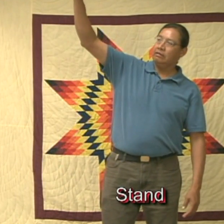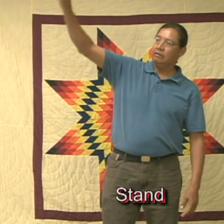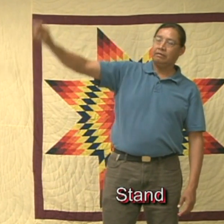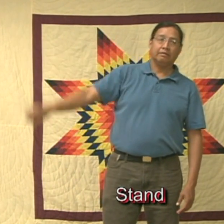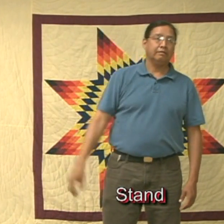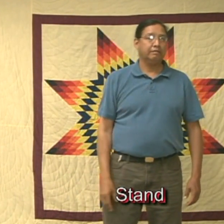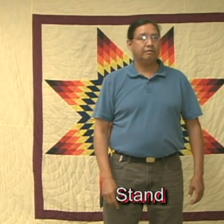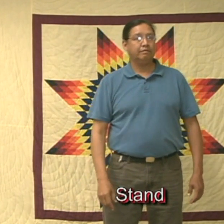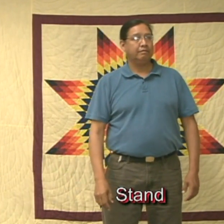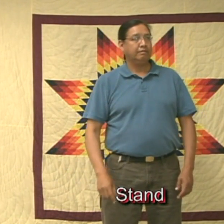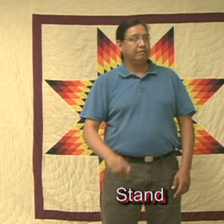Najin.